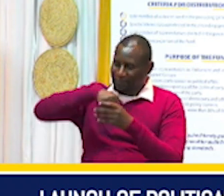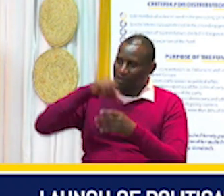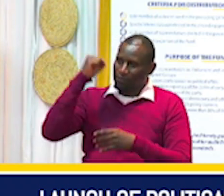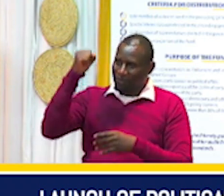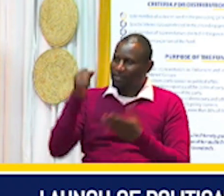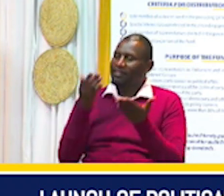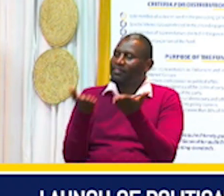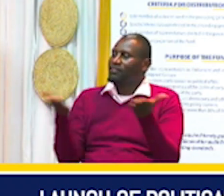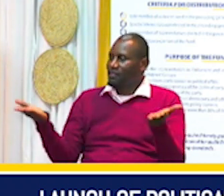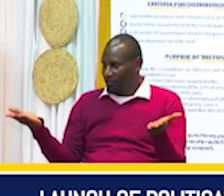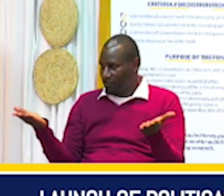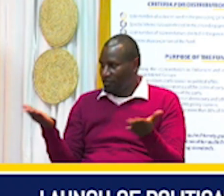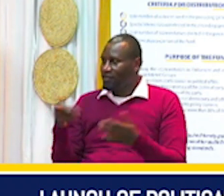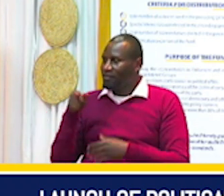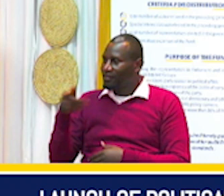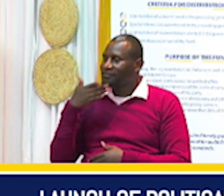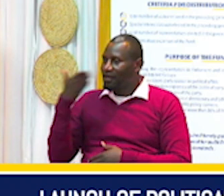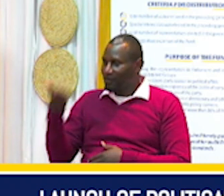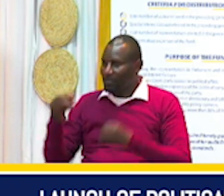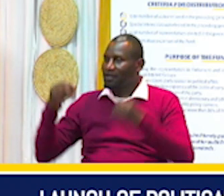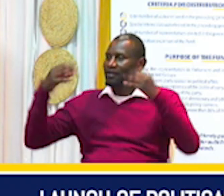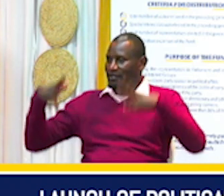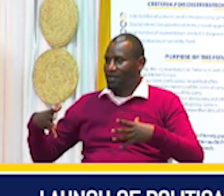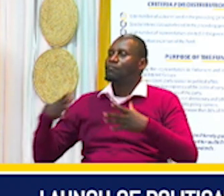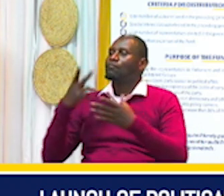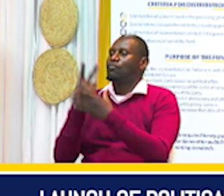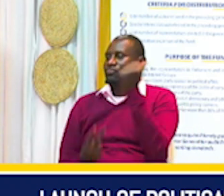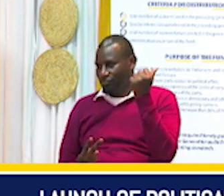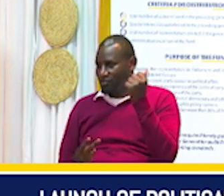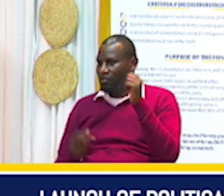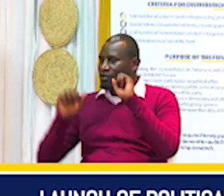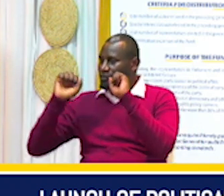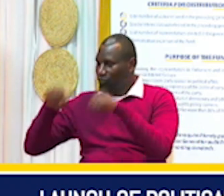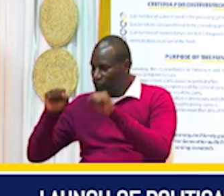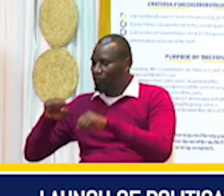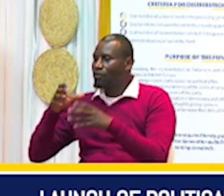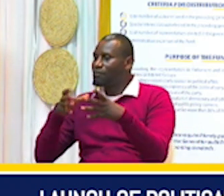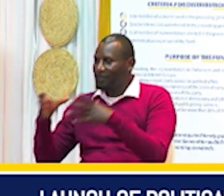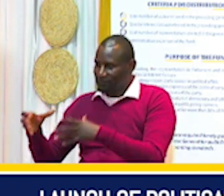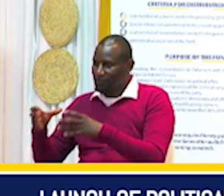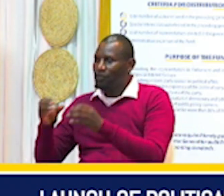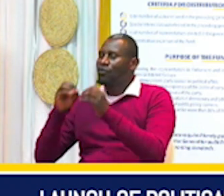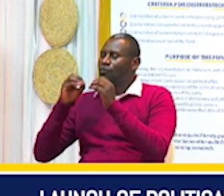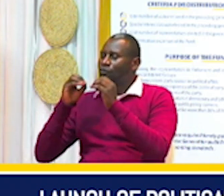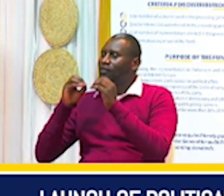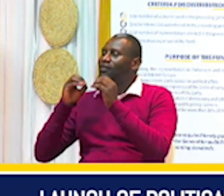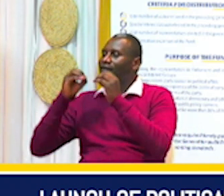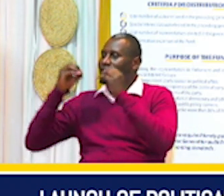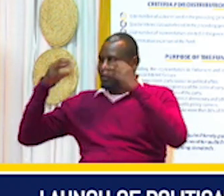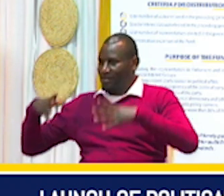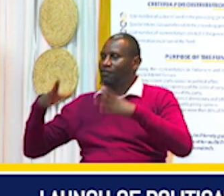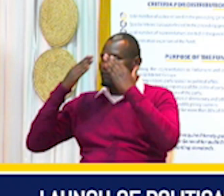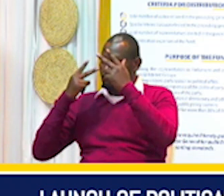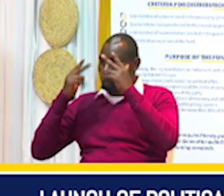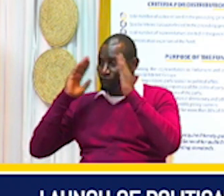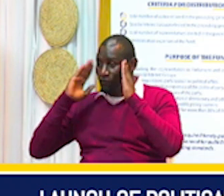already exist? And the answer, of course, is clear, both. There could and there should be parties with a clear focus to represent the interests